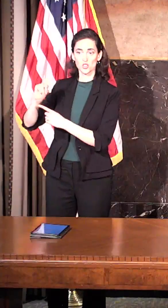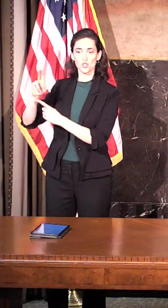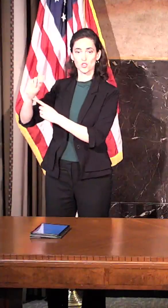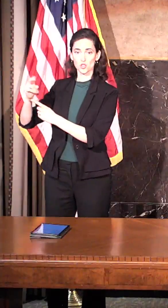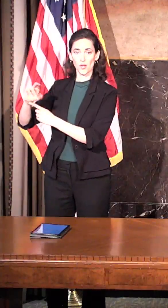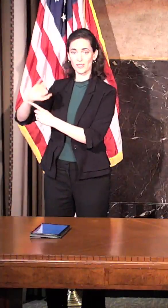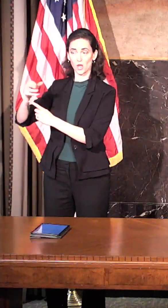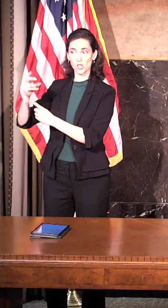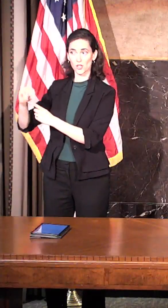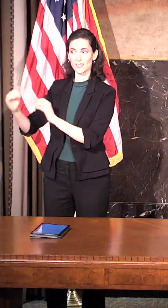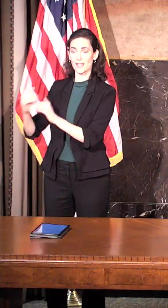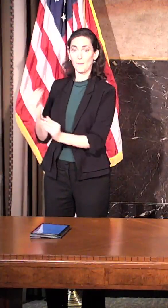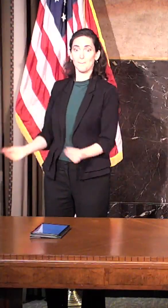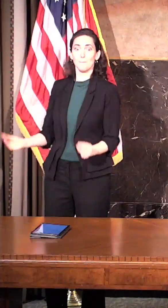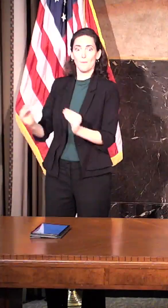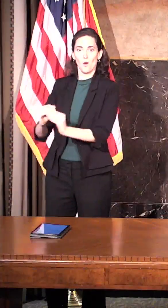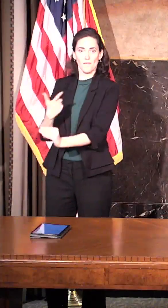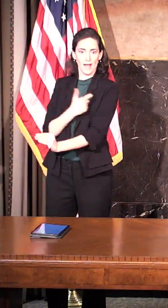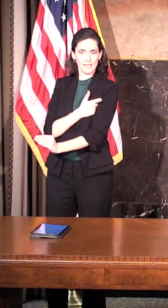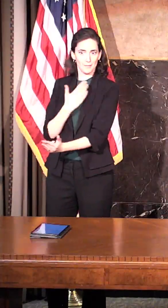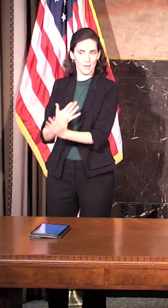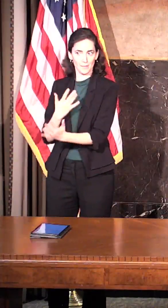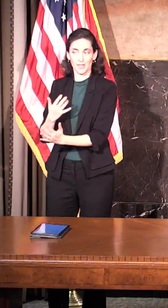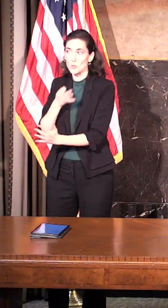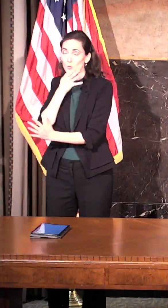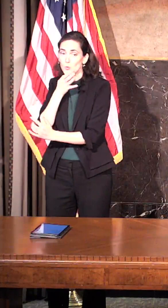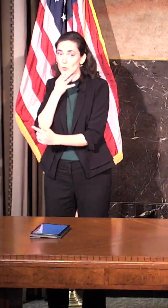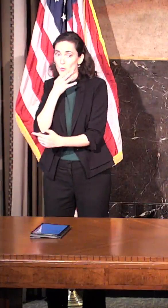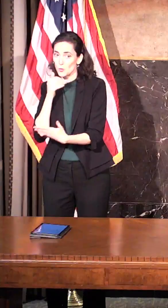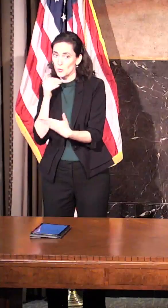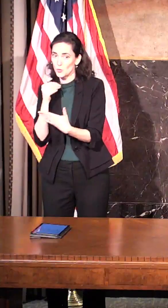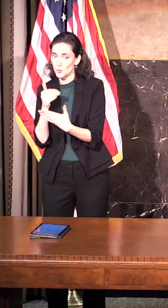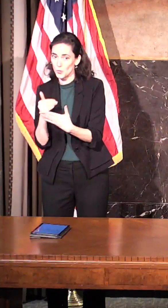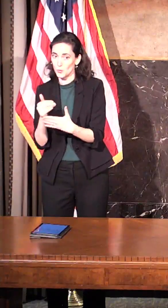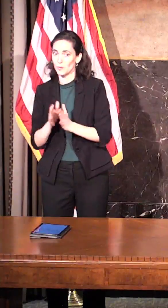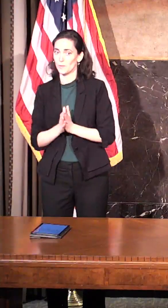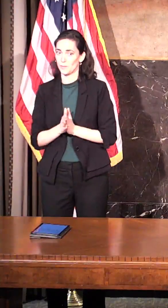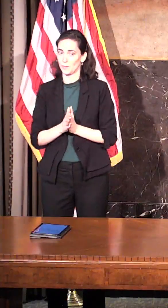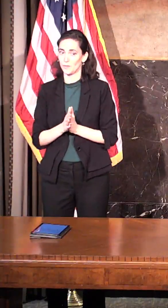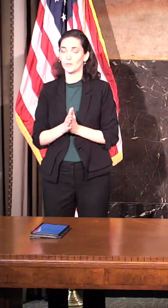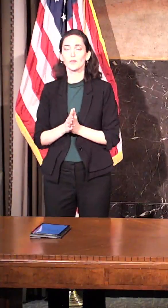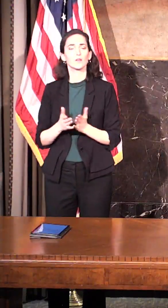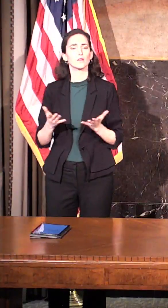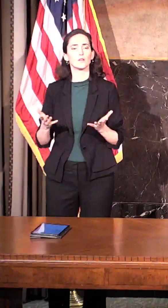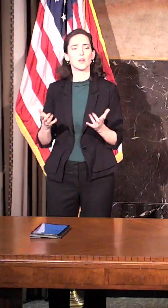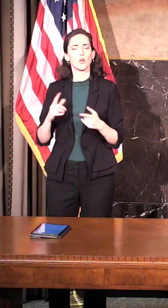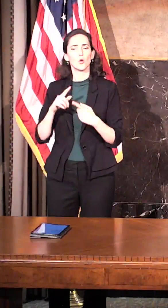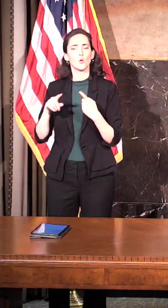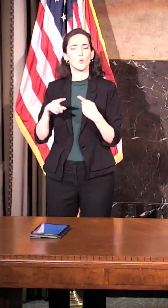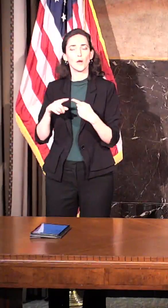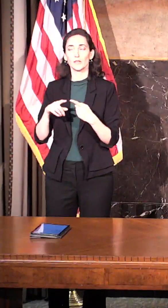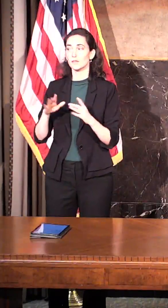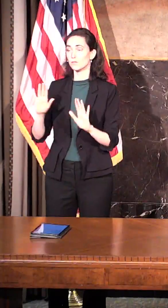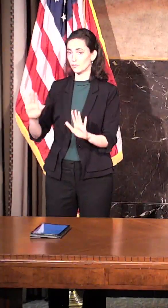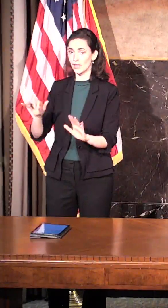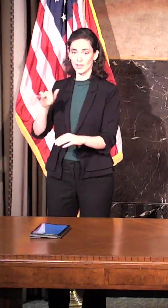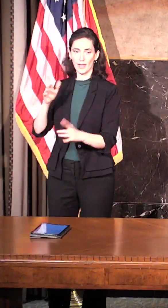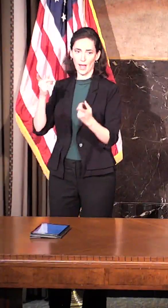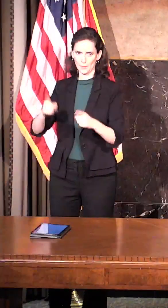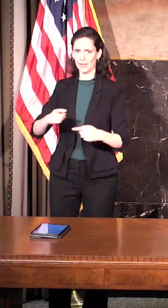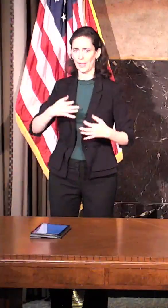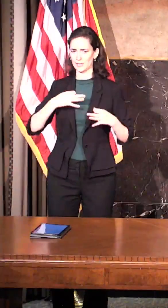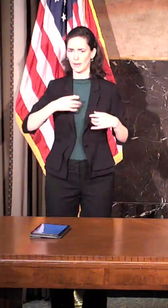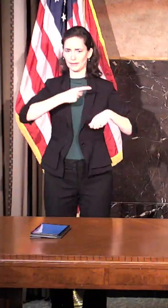Johnson variety, very, very soon. So the timeline is as such. Yesterday morning,